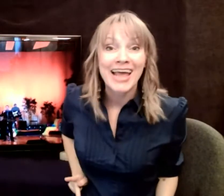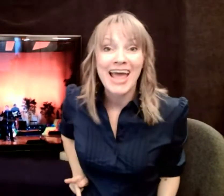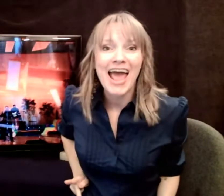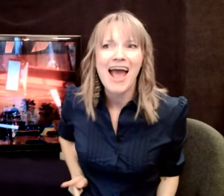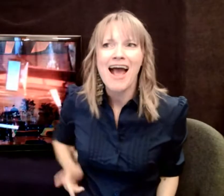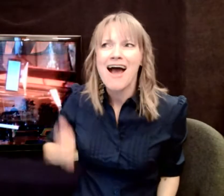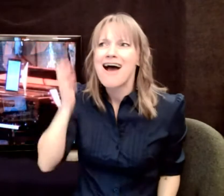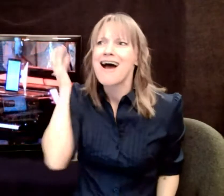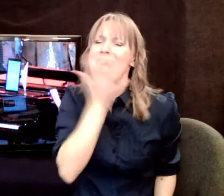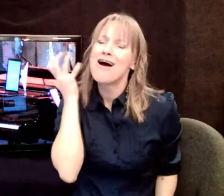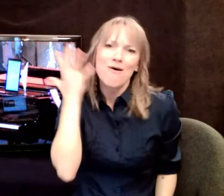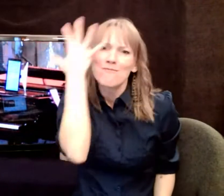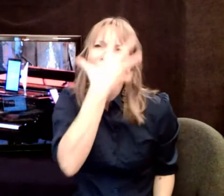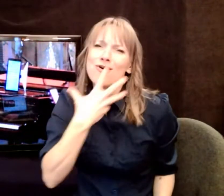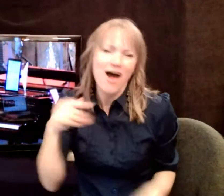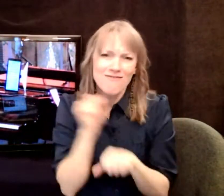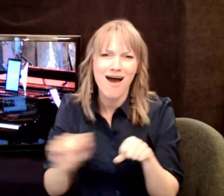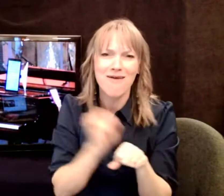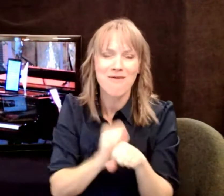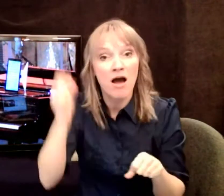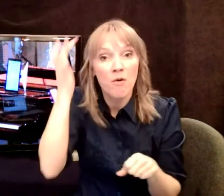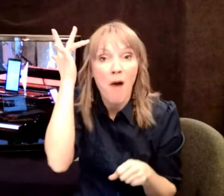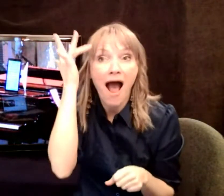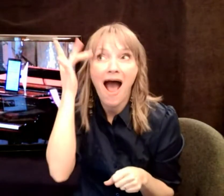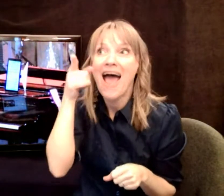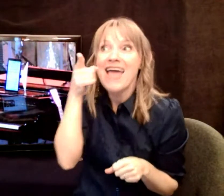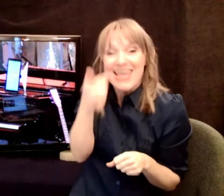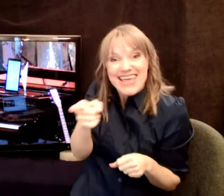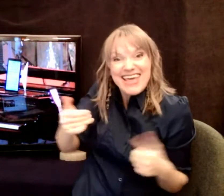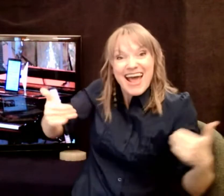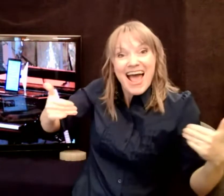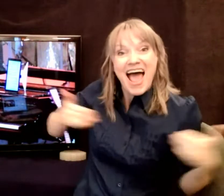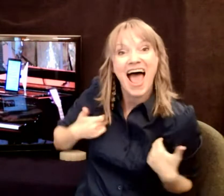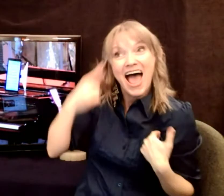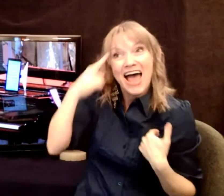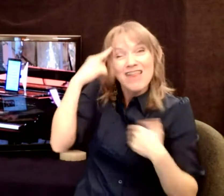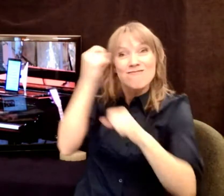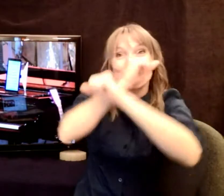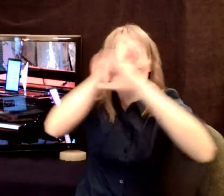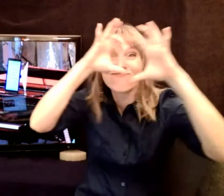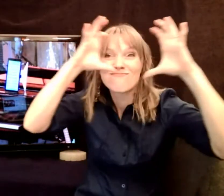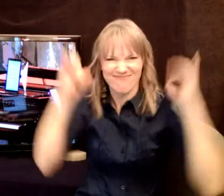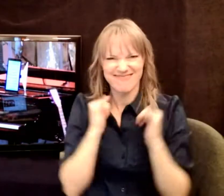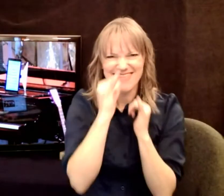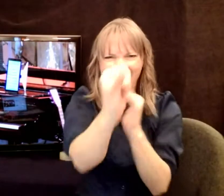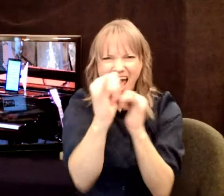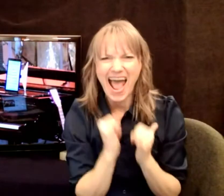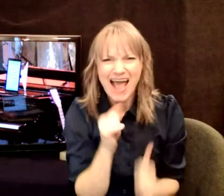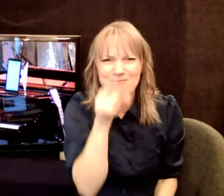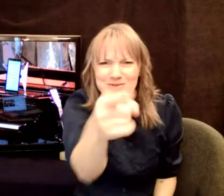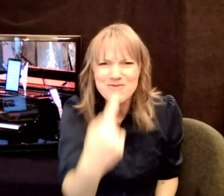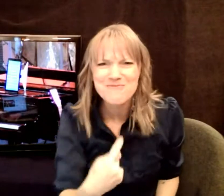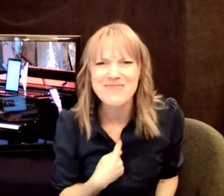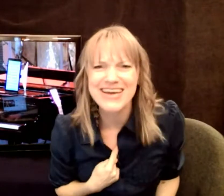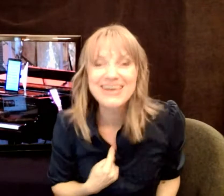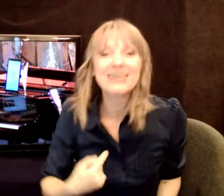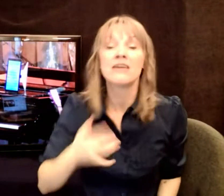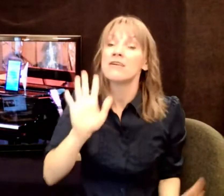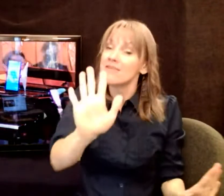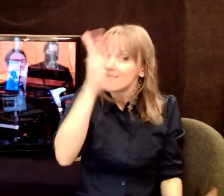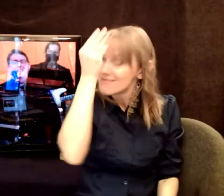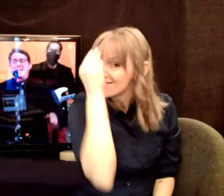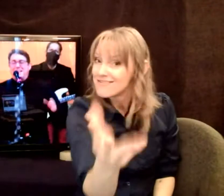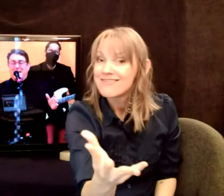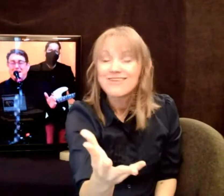some beautiful things, all because he had a dream, just like you and me. I said,